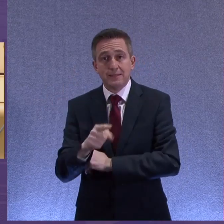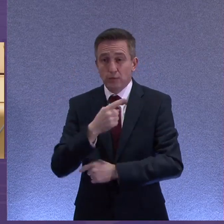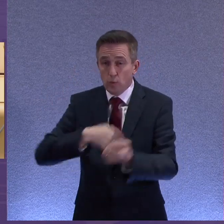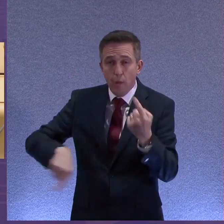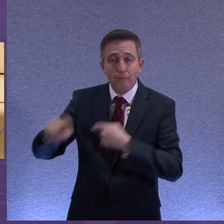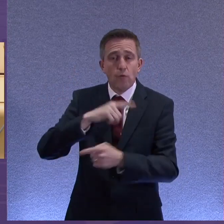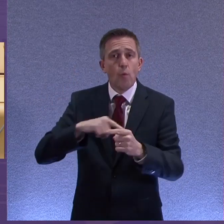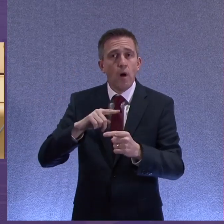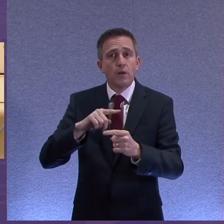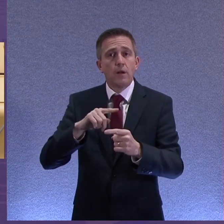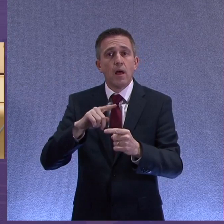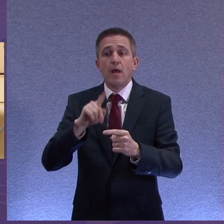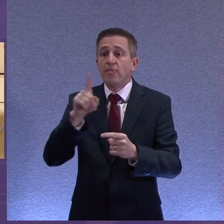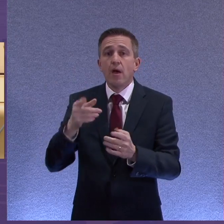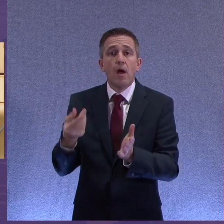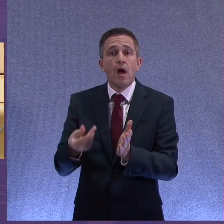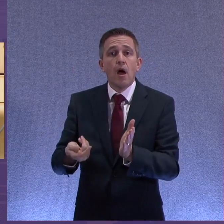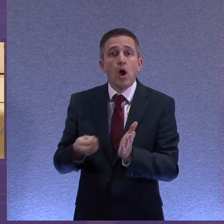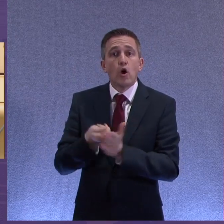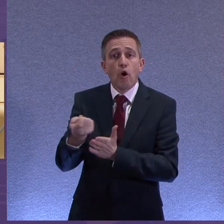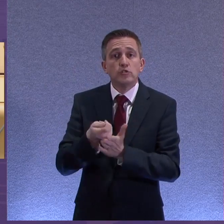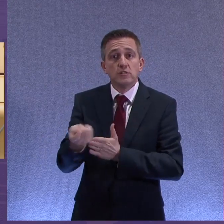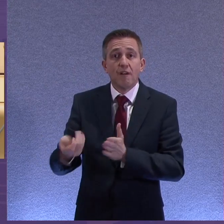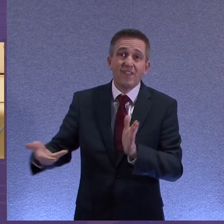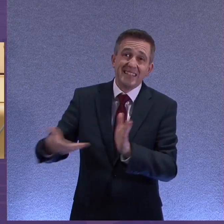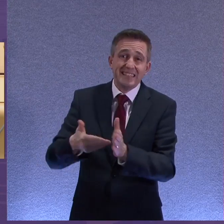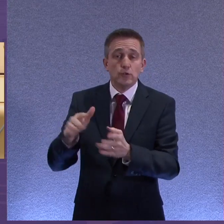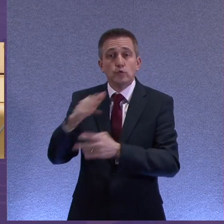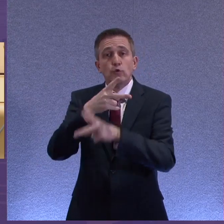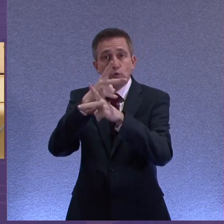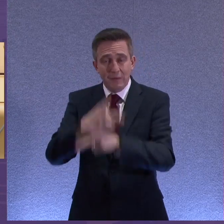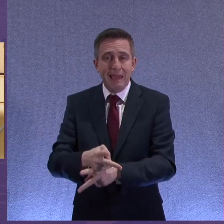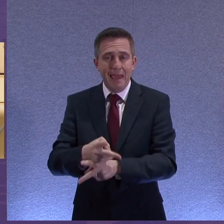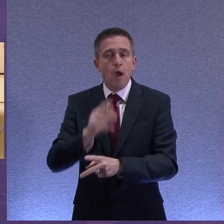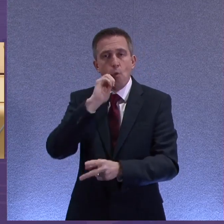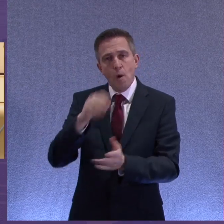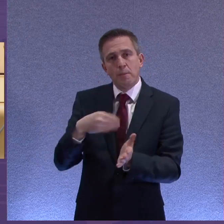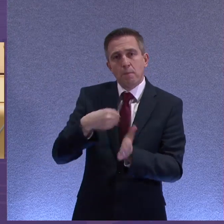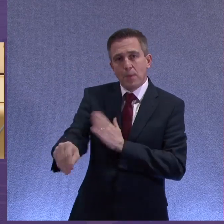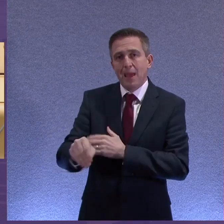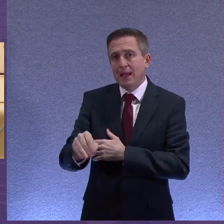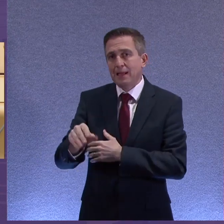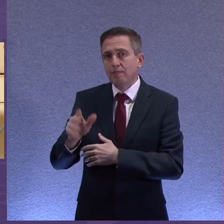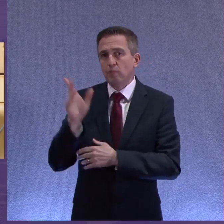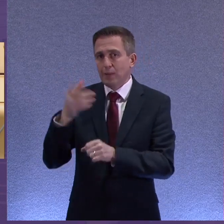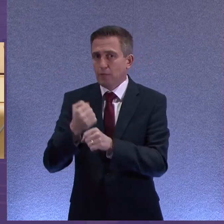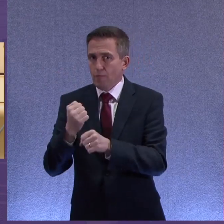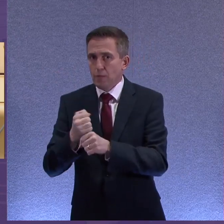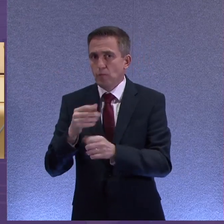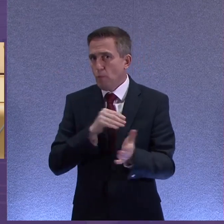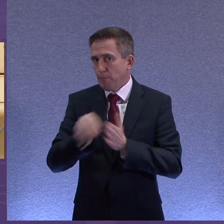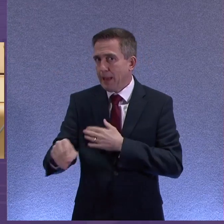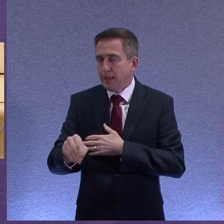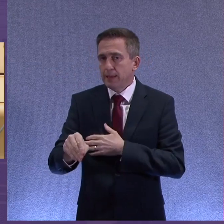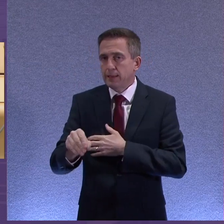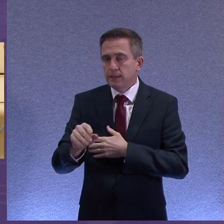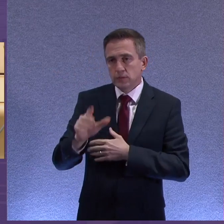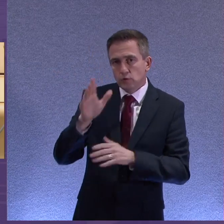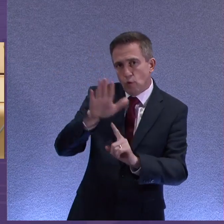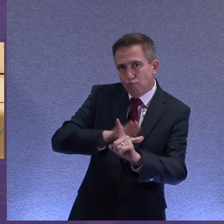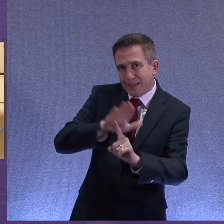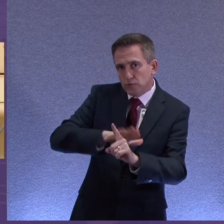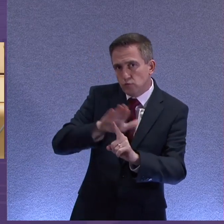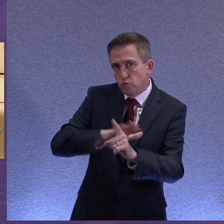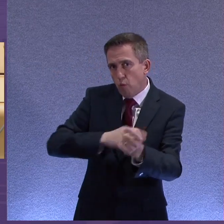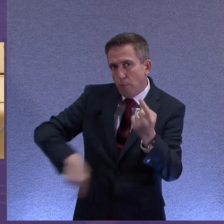agreement that the costs of additional social care would be met. That is important, and it is an important assurance that